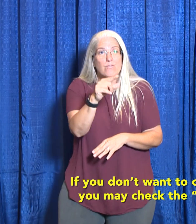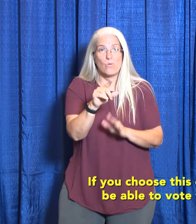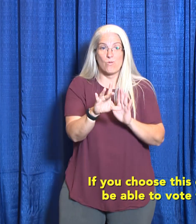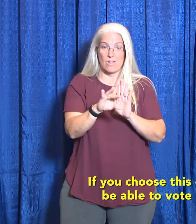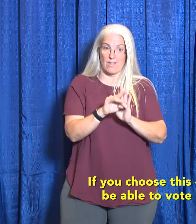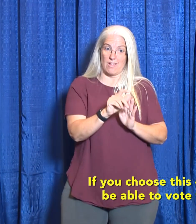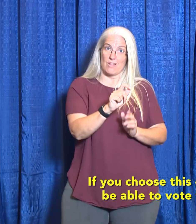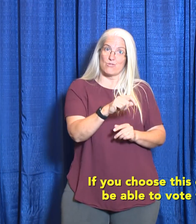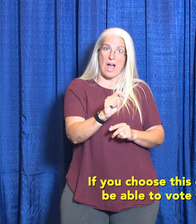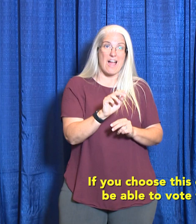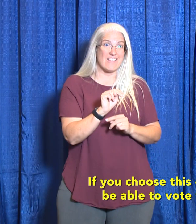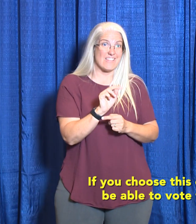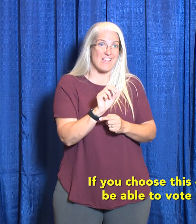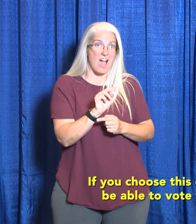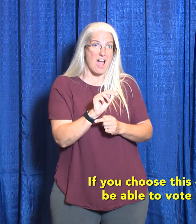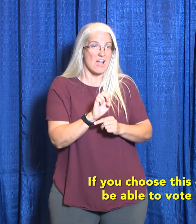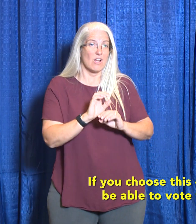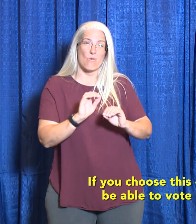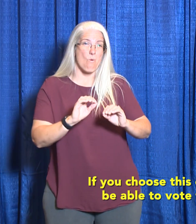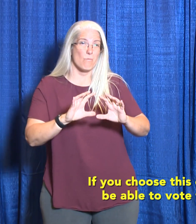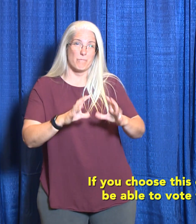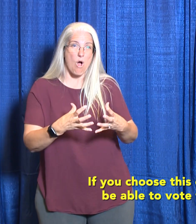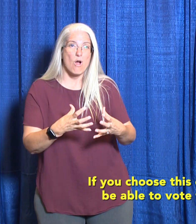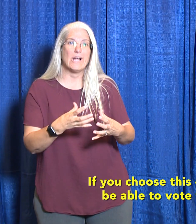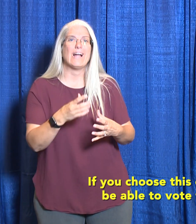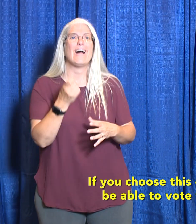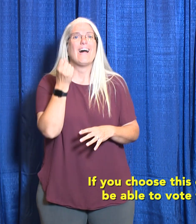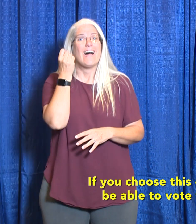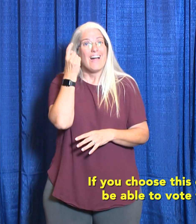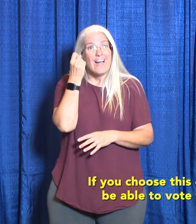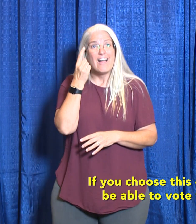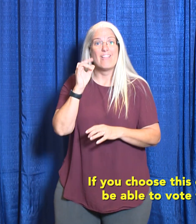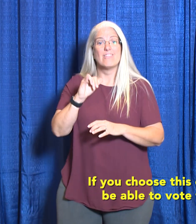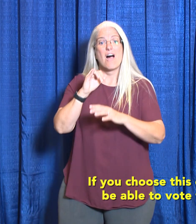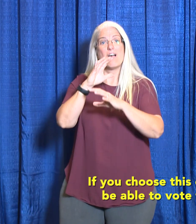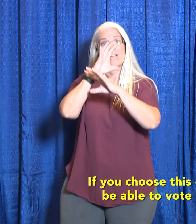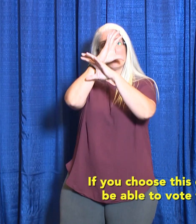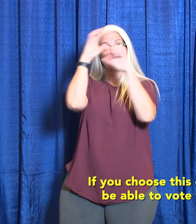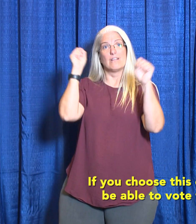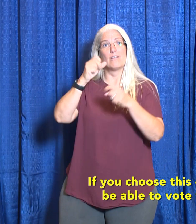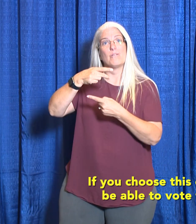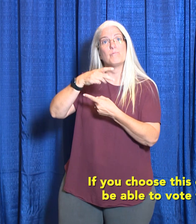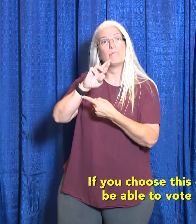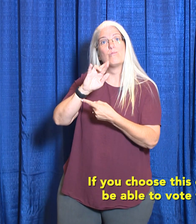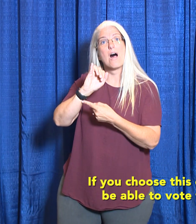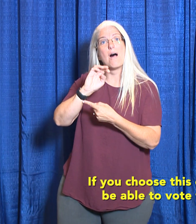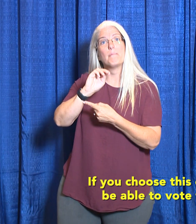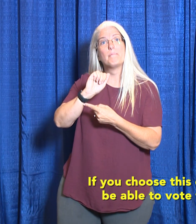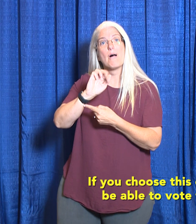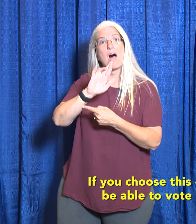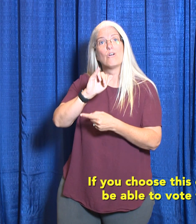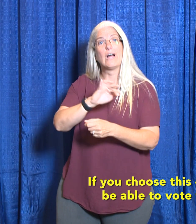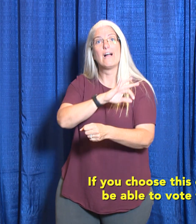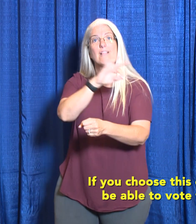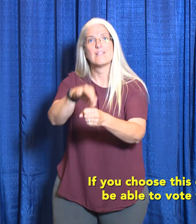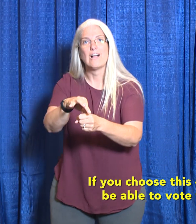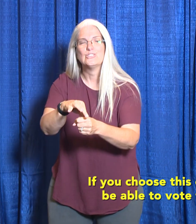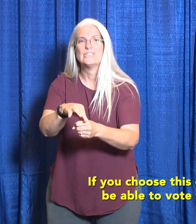If you choose this option, you may not be able to vote for some parties as presidential or party central committee candidates at a primary